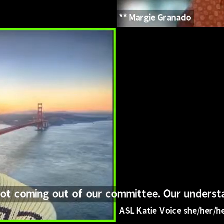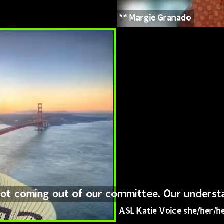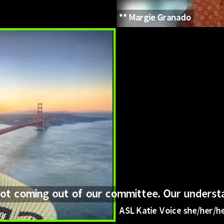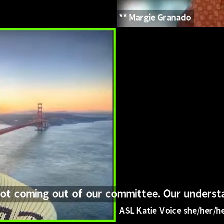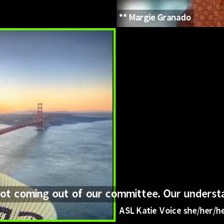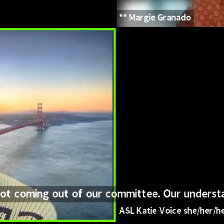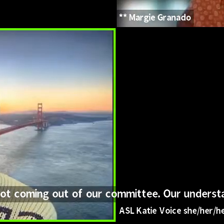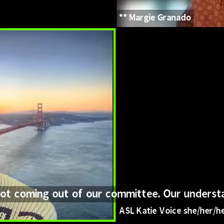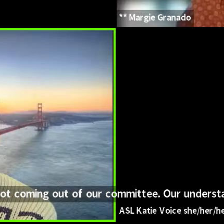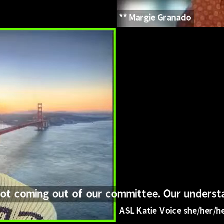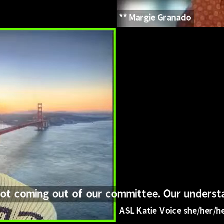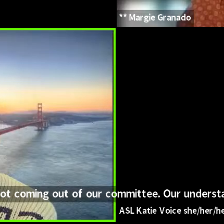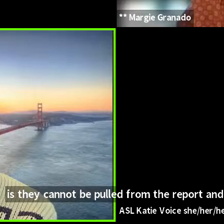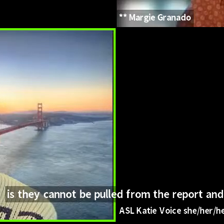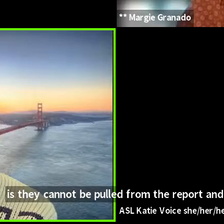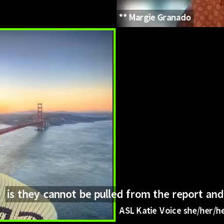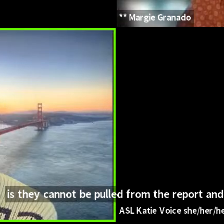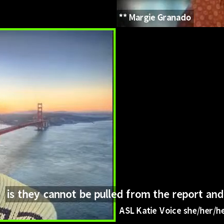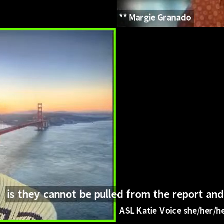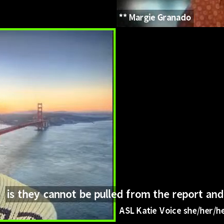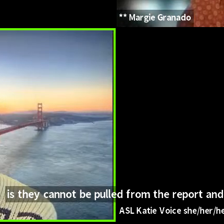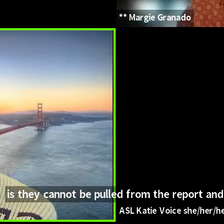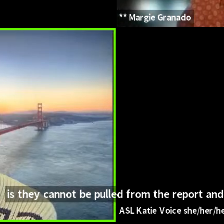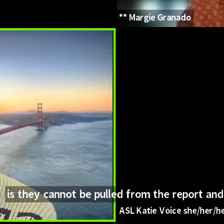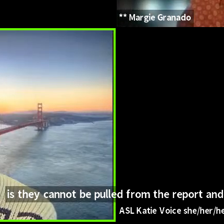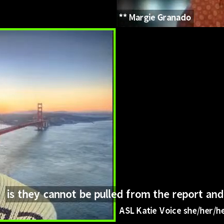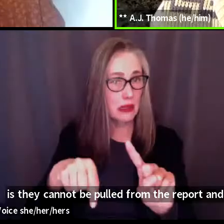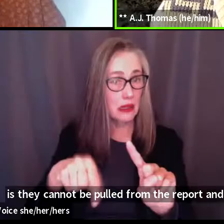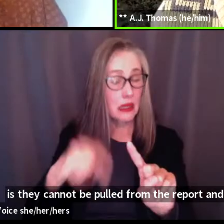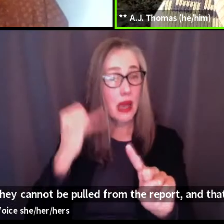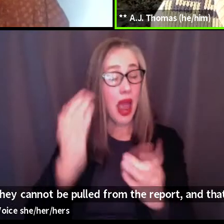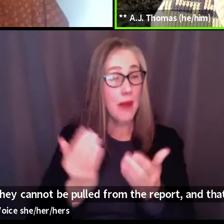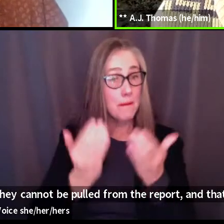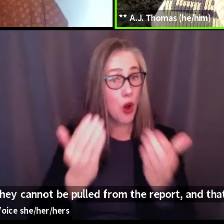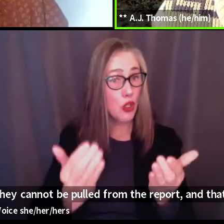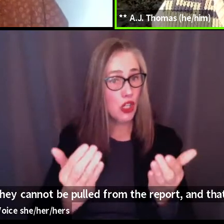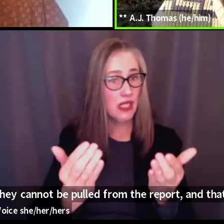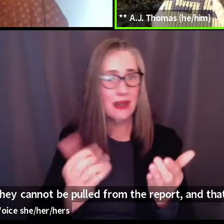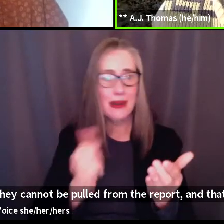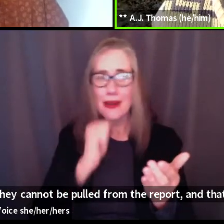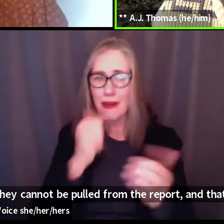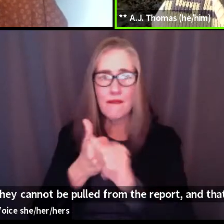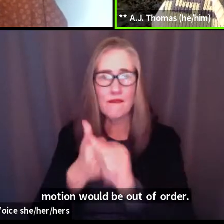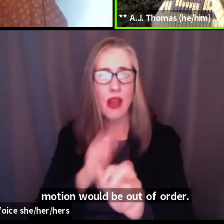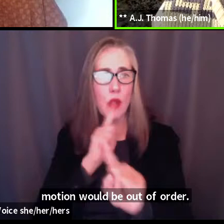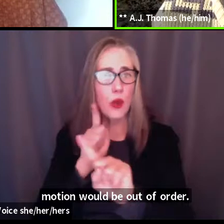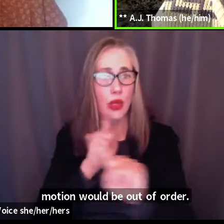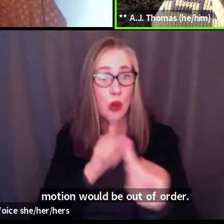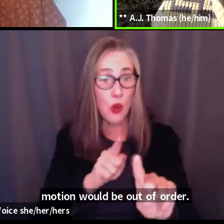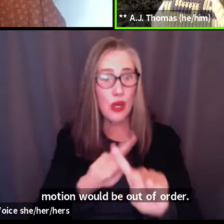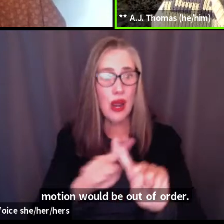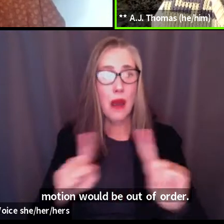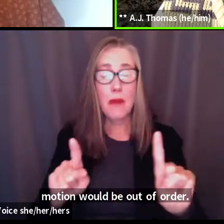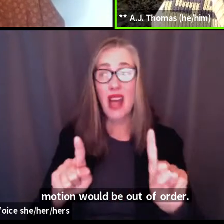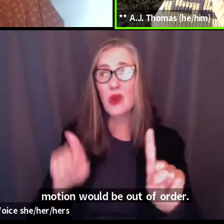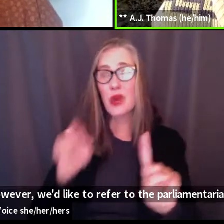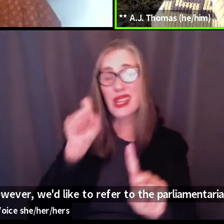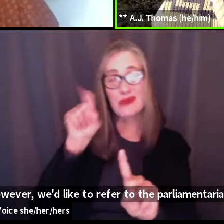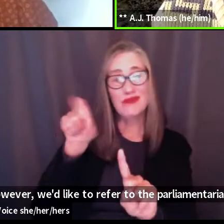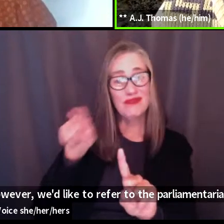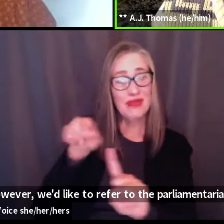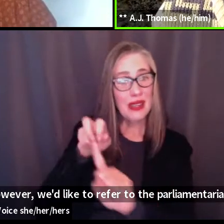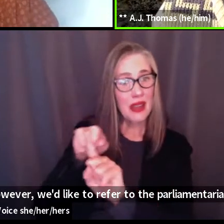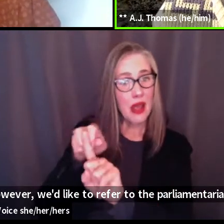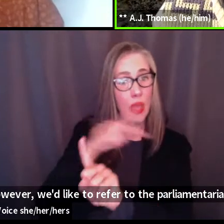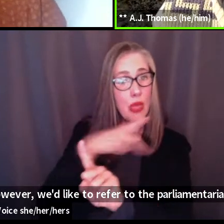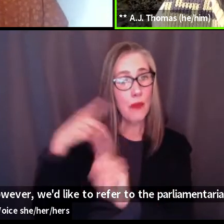report. And that the motion would be out of order. However, we'd like to refer to the parliamentarian to get clarity on